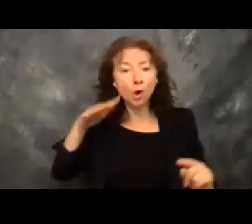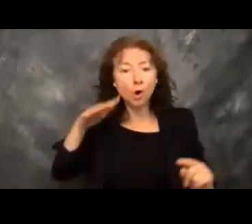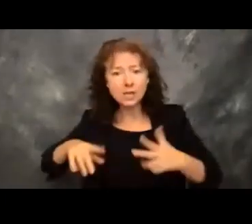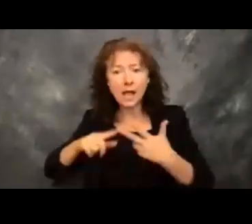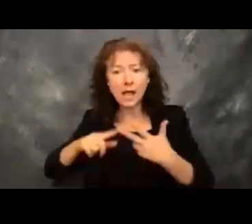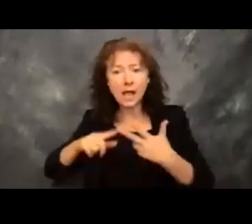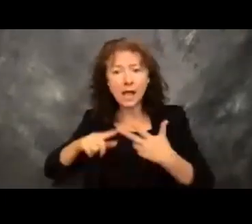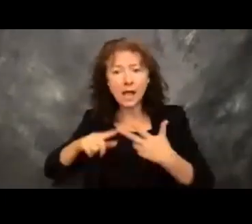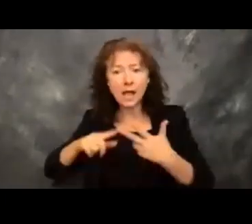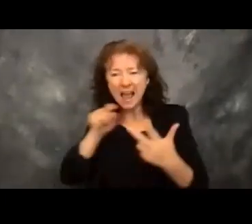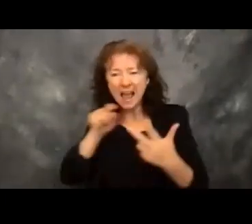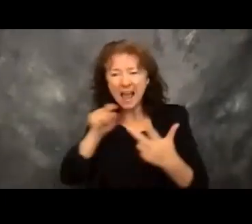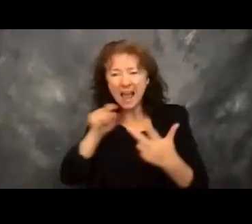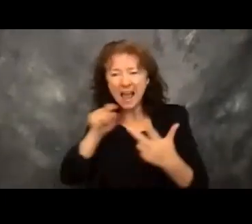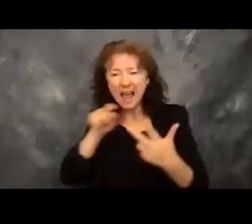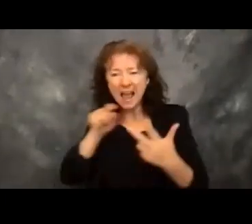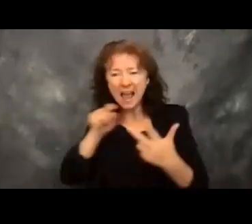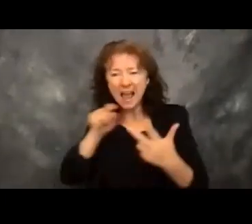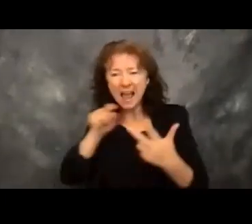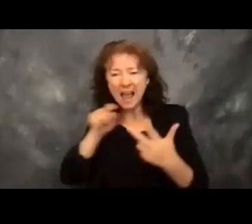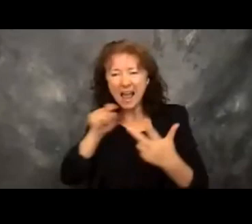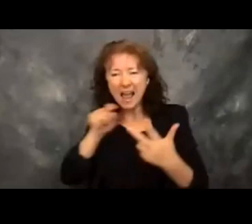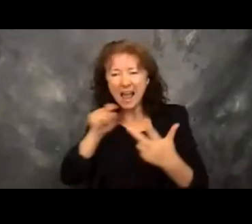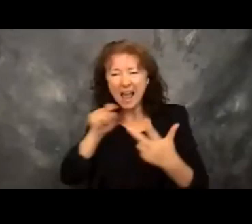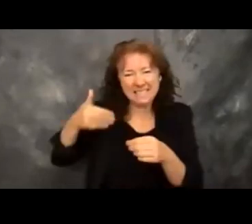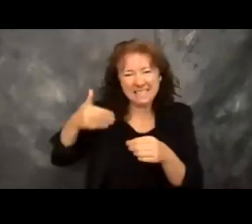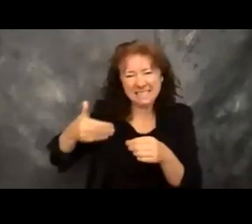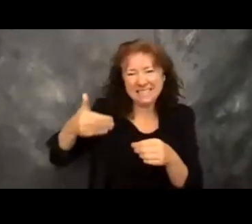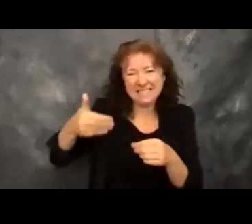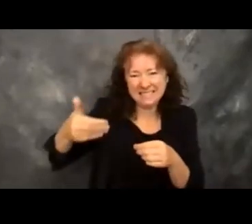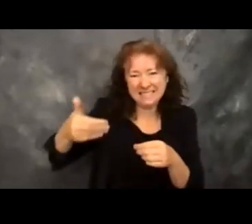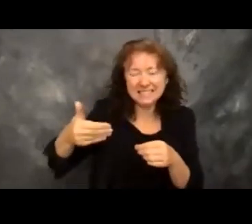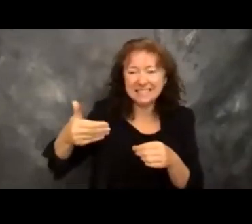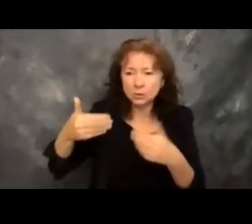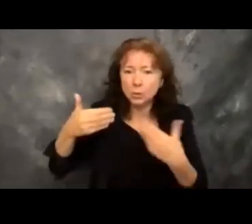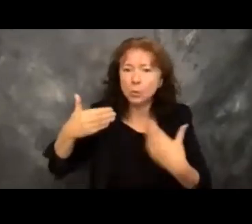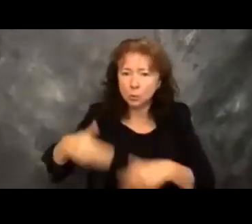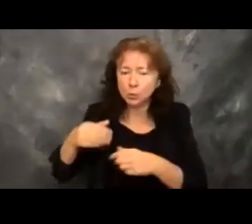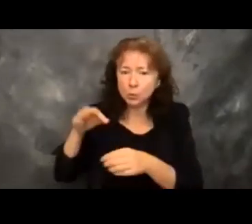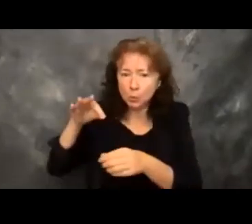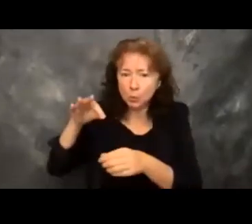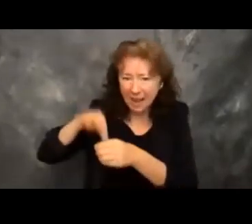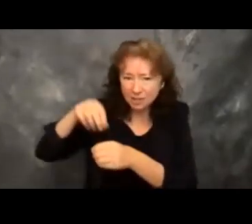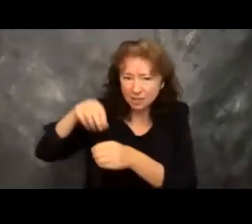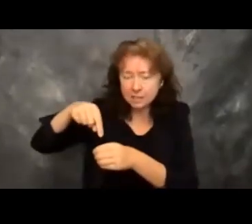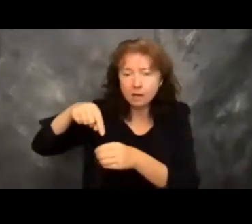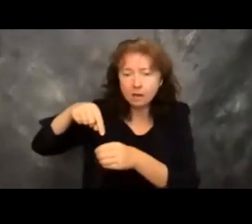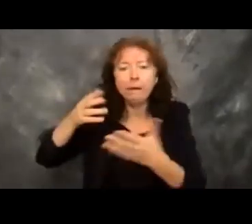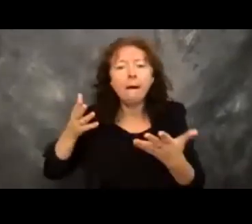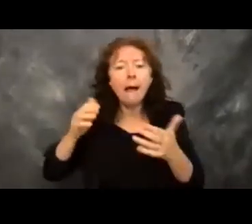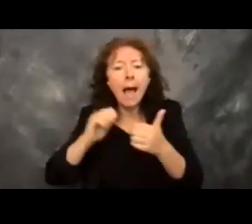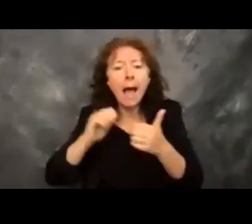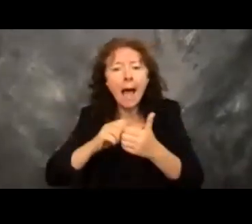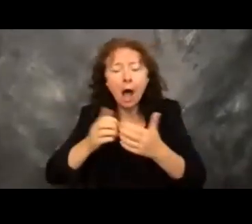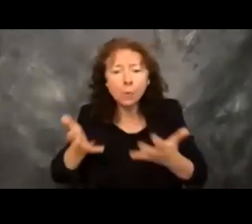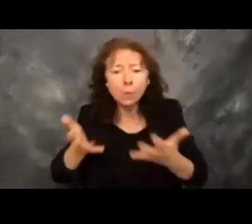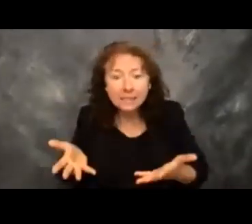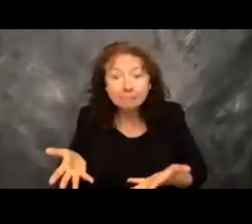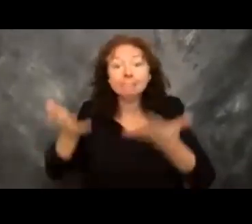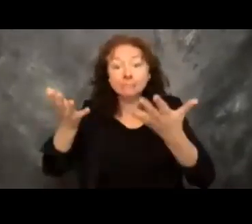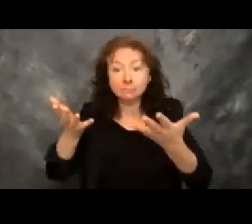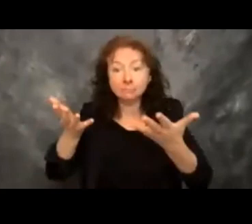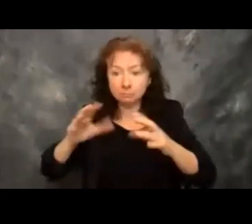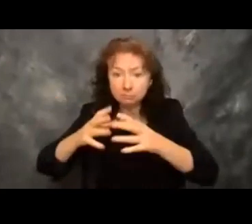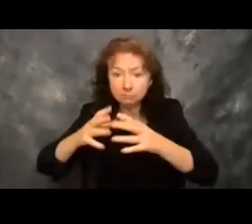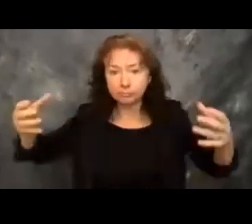Ukraine. What tips or lessons on increasing access and inclusion would you share